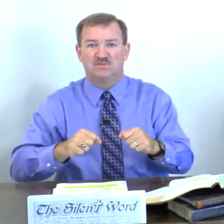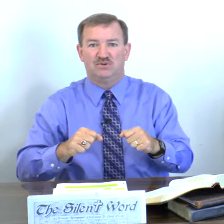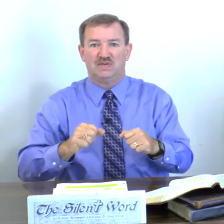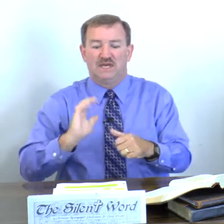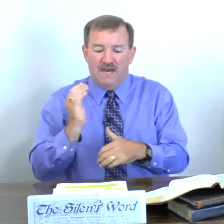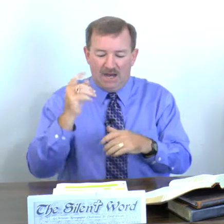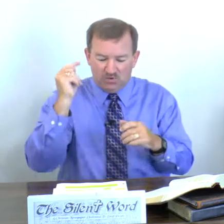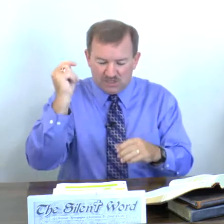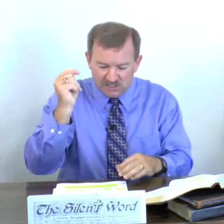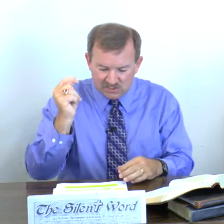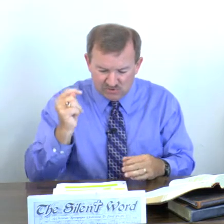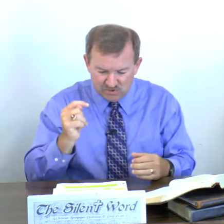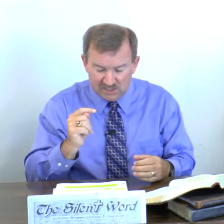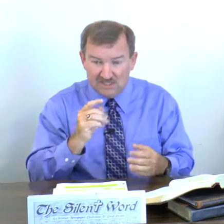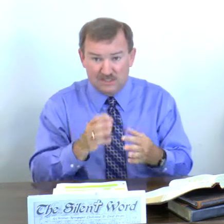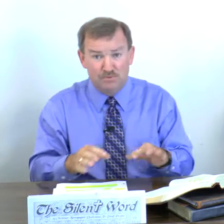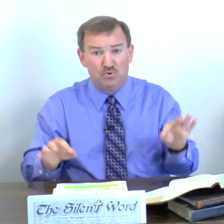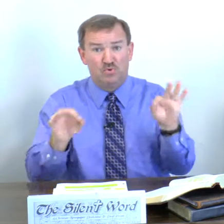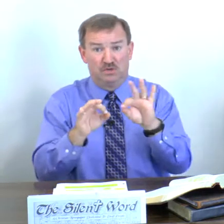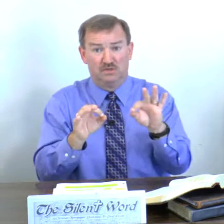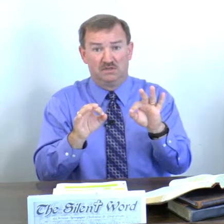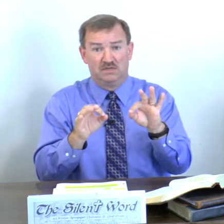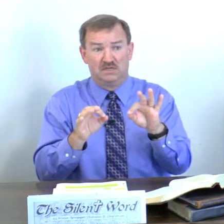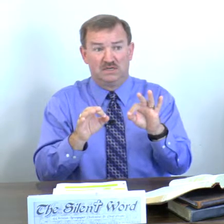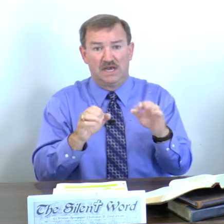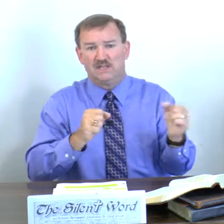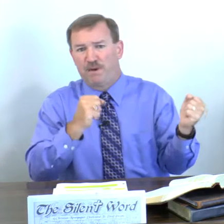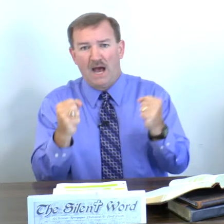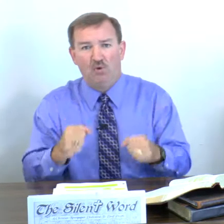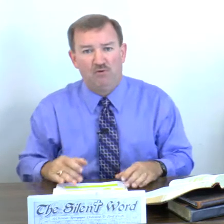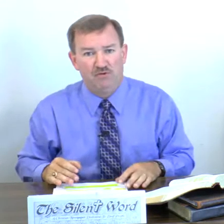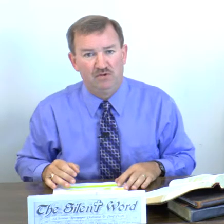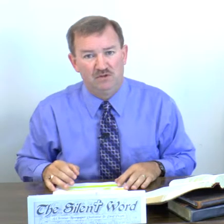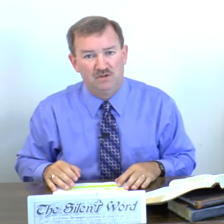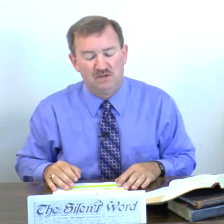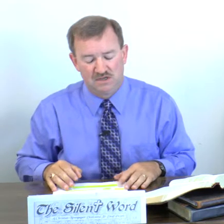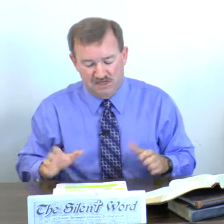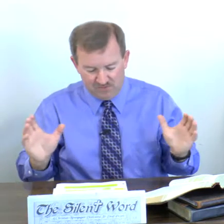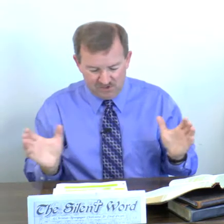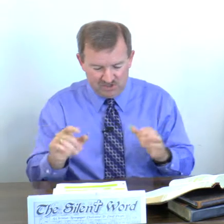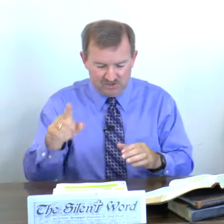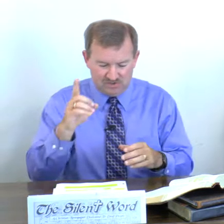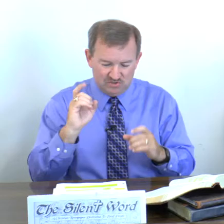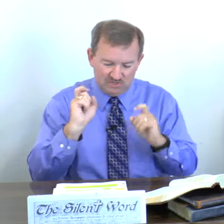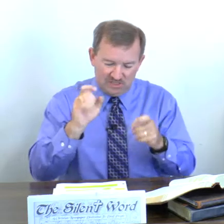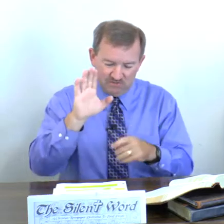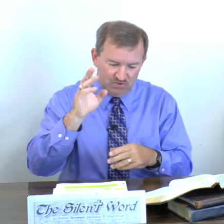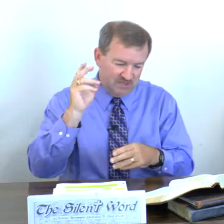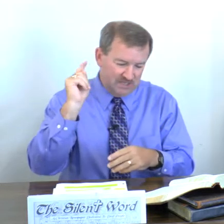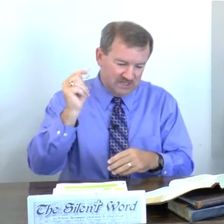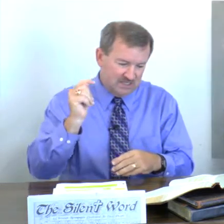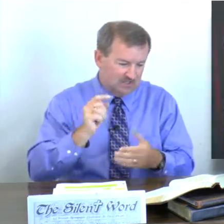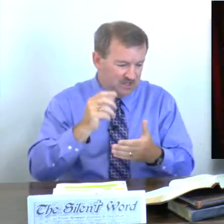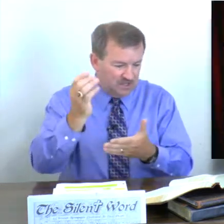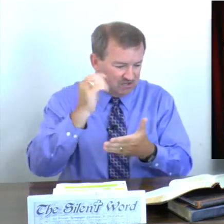possible. Our testimony is important, and it's powerful, and I want to encourage you to give your testimony. Drop